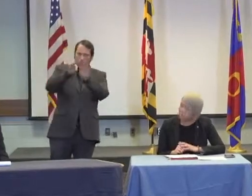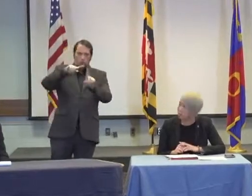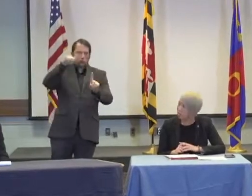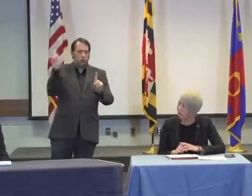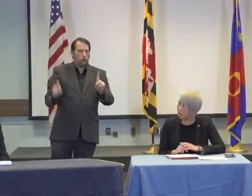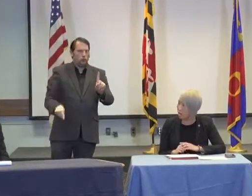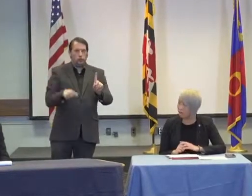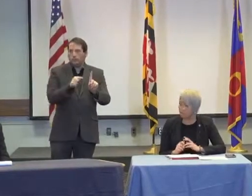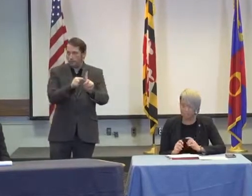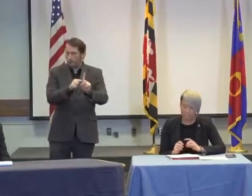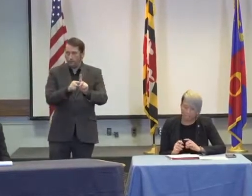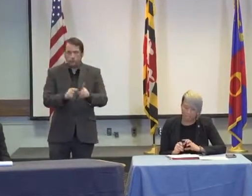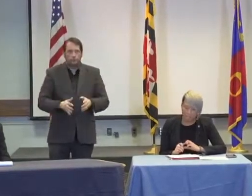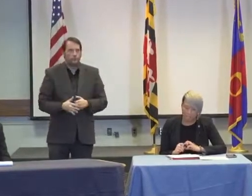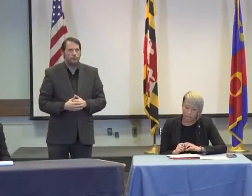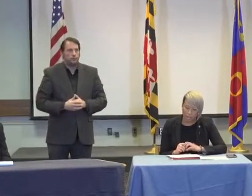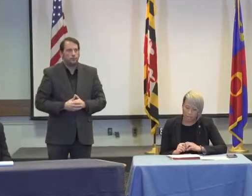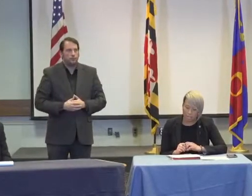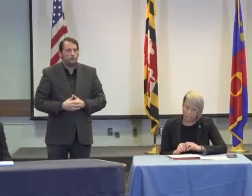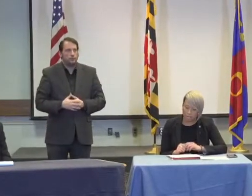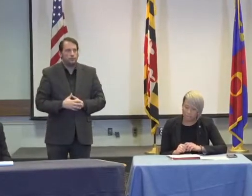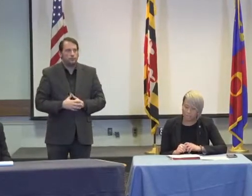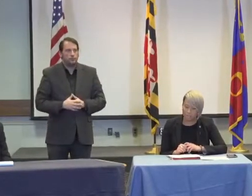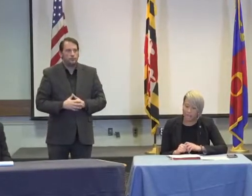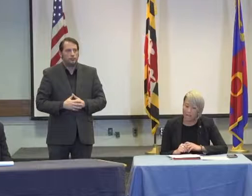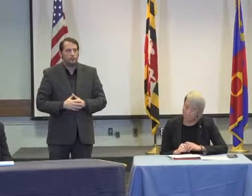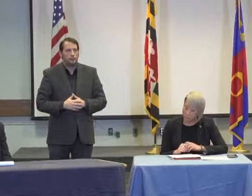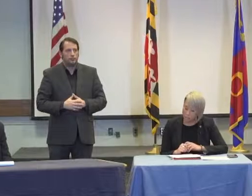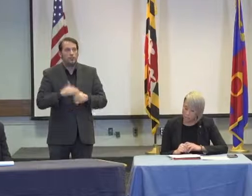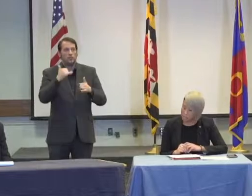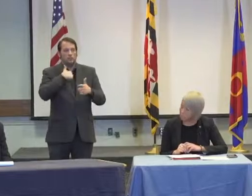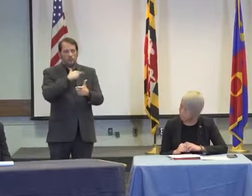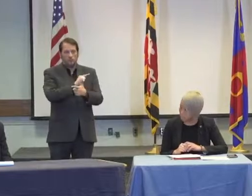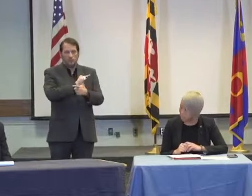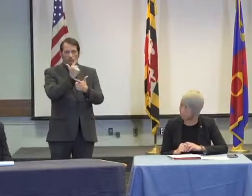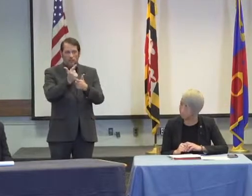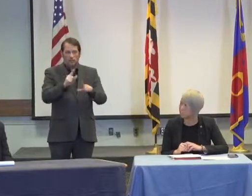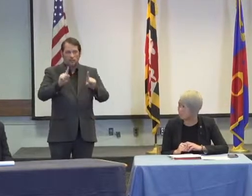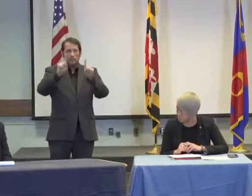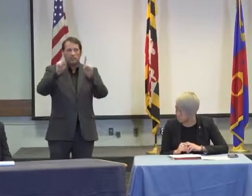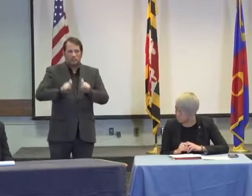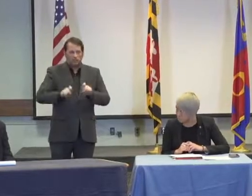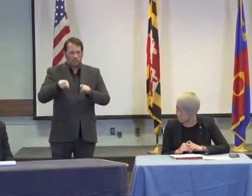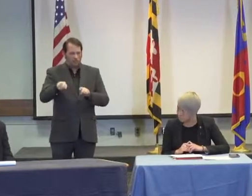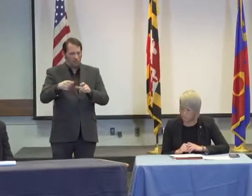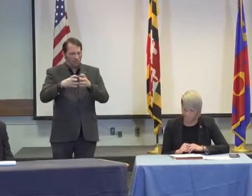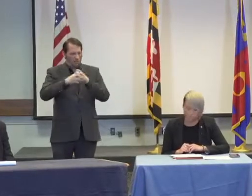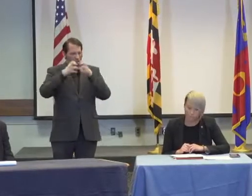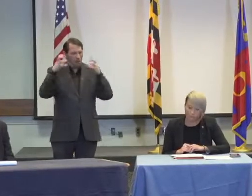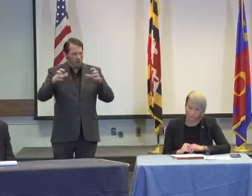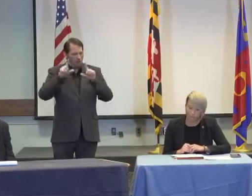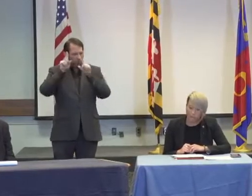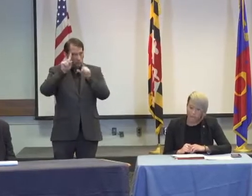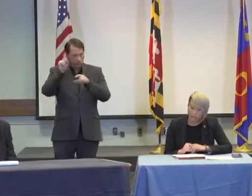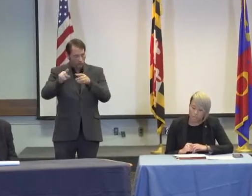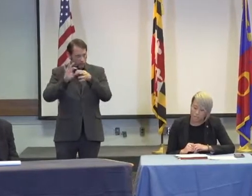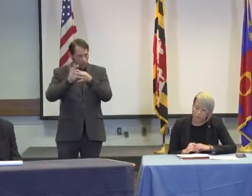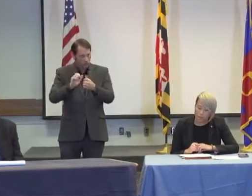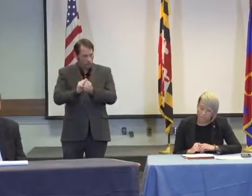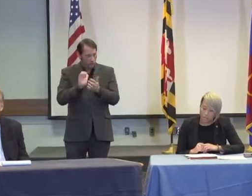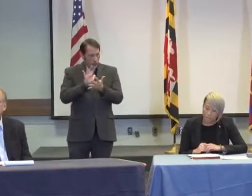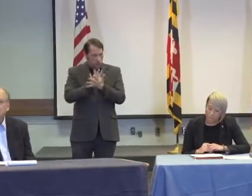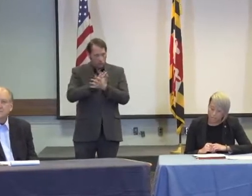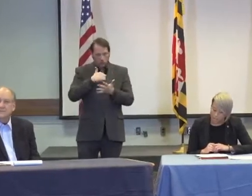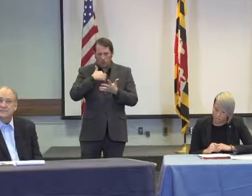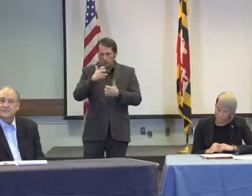So right under testing, we've received a lot of questions about the schools, Dr. Smith. And so